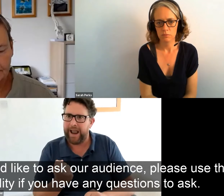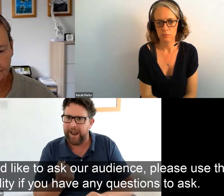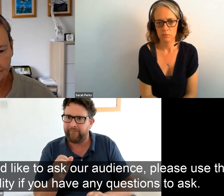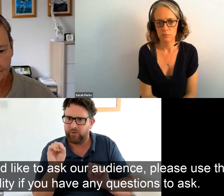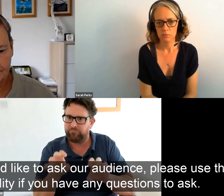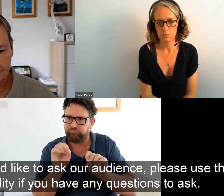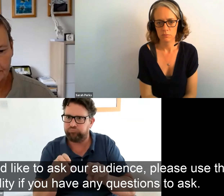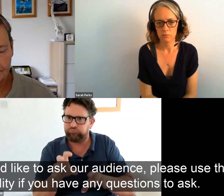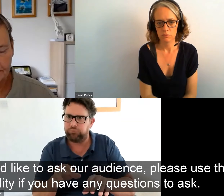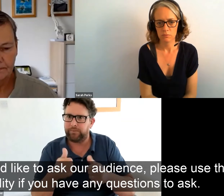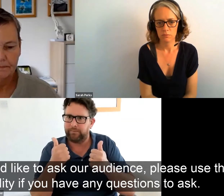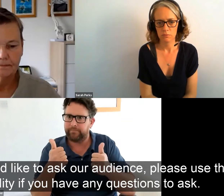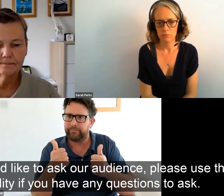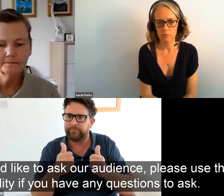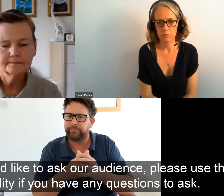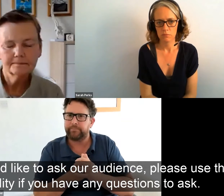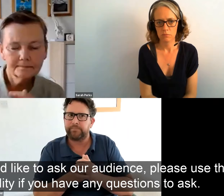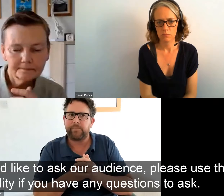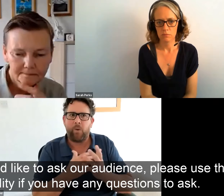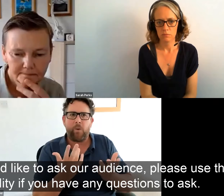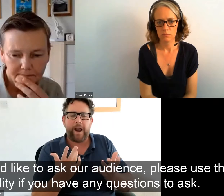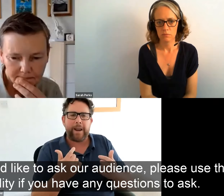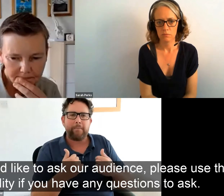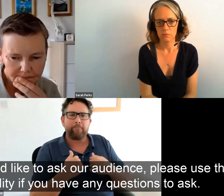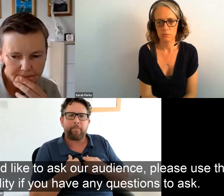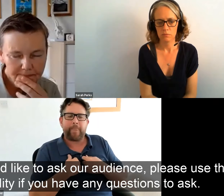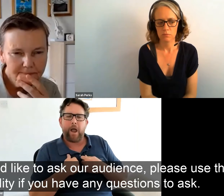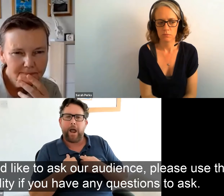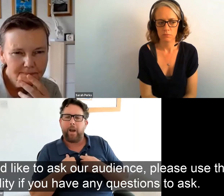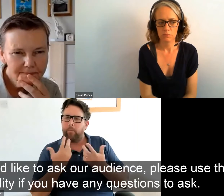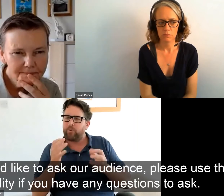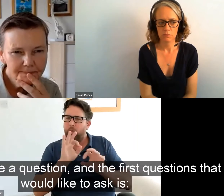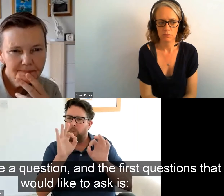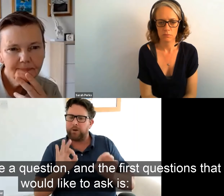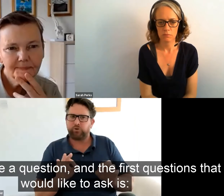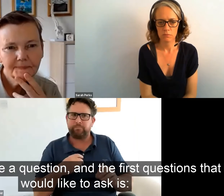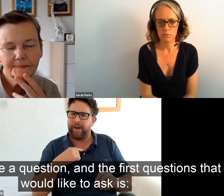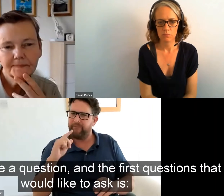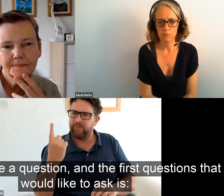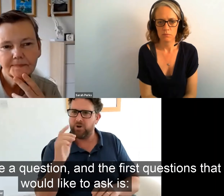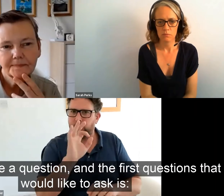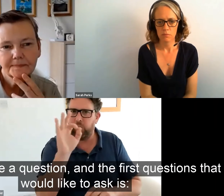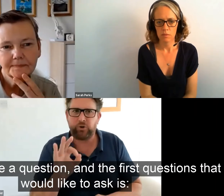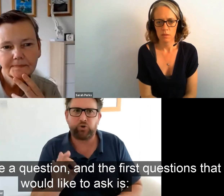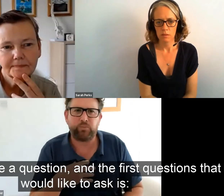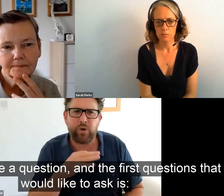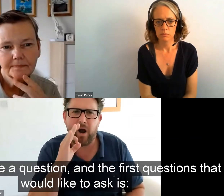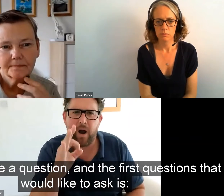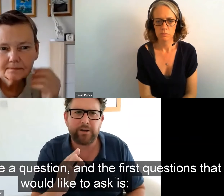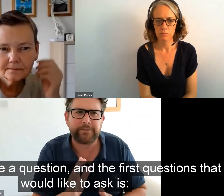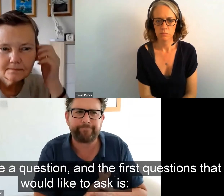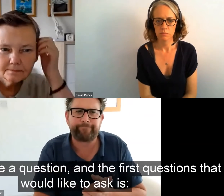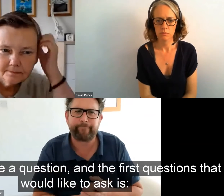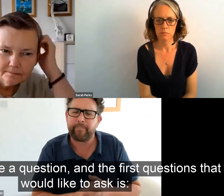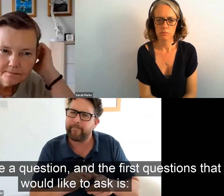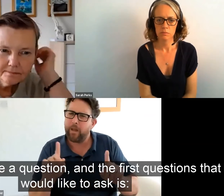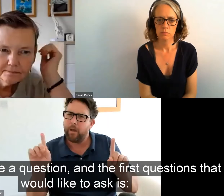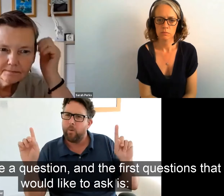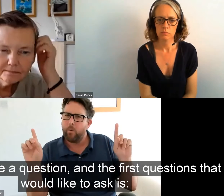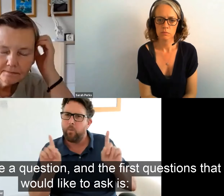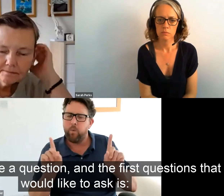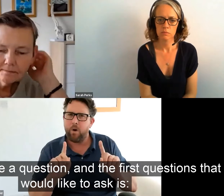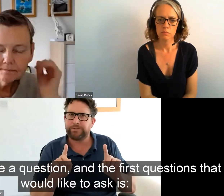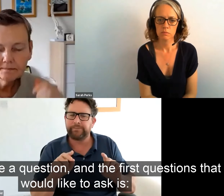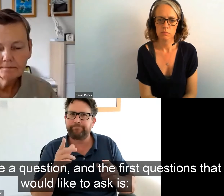Q&A facility if you have any questions to ask. Now, I do have a question, and the